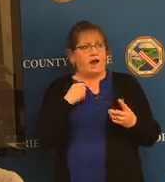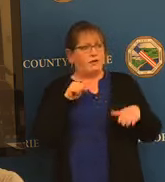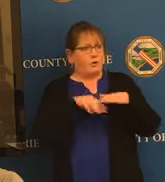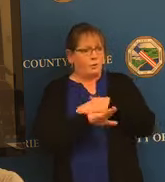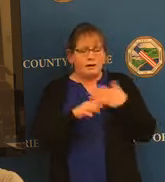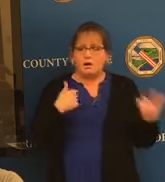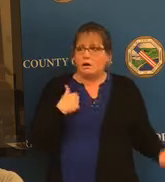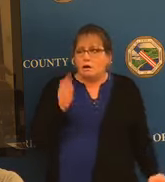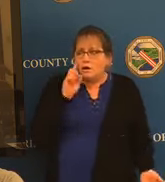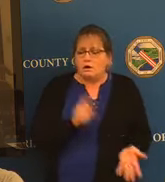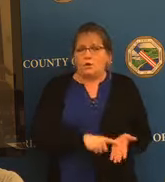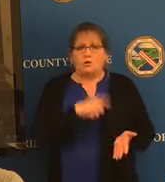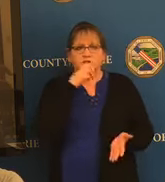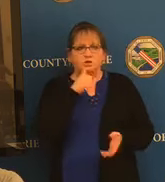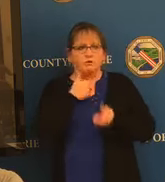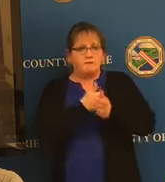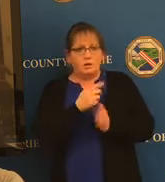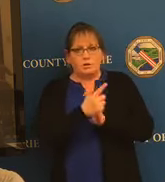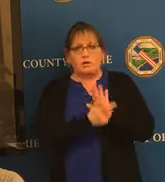law, you can go to